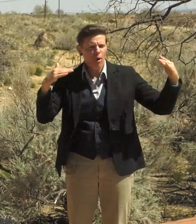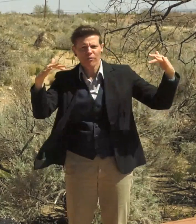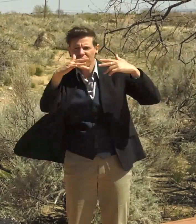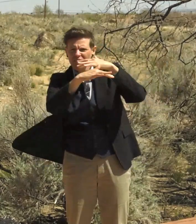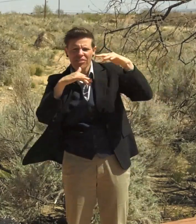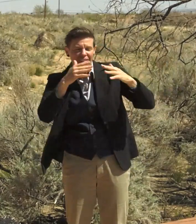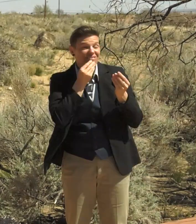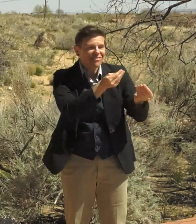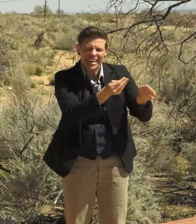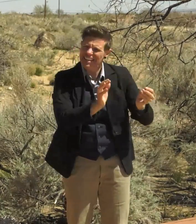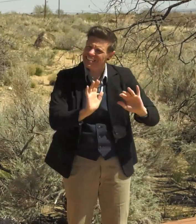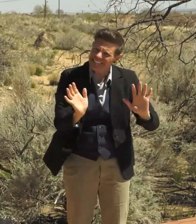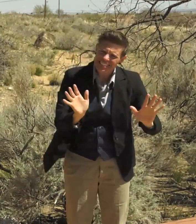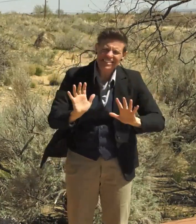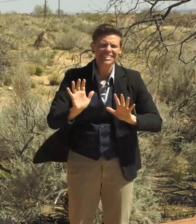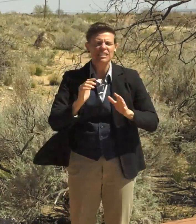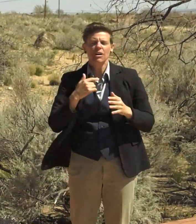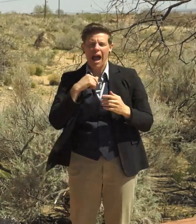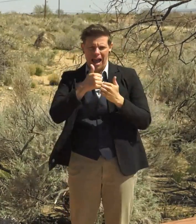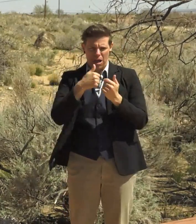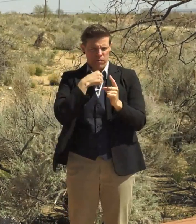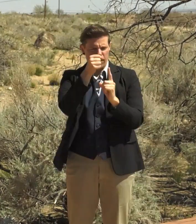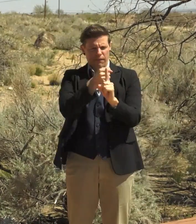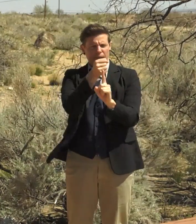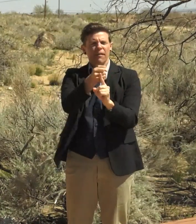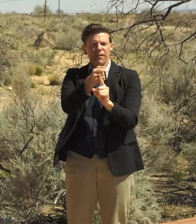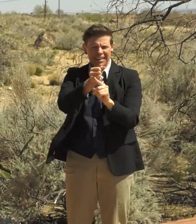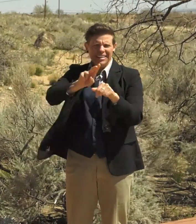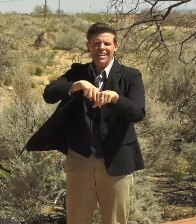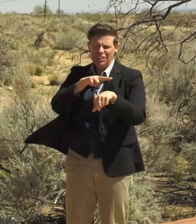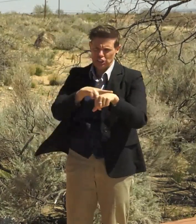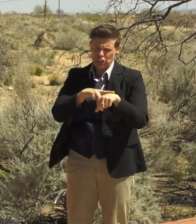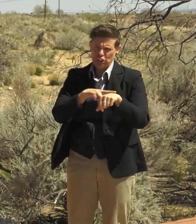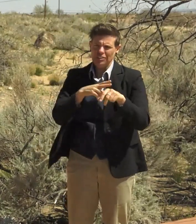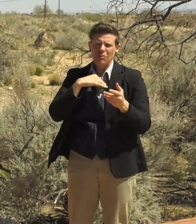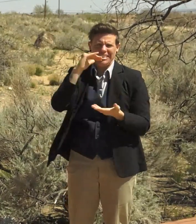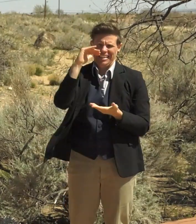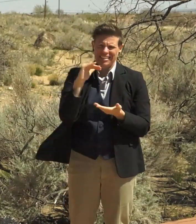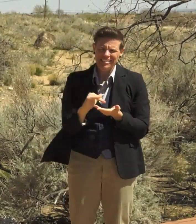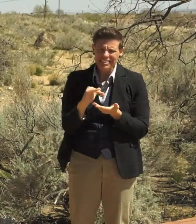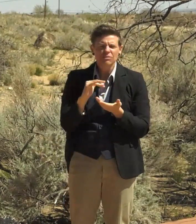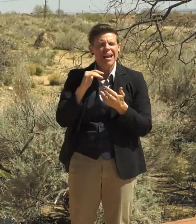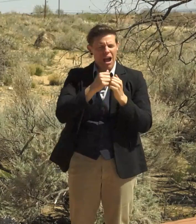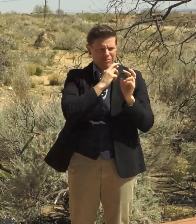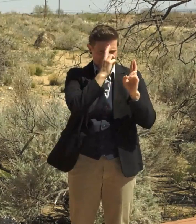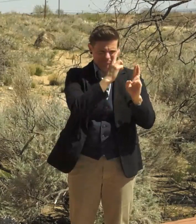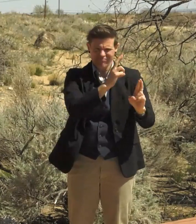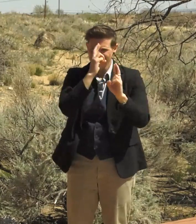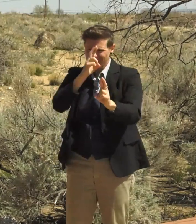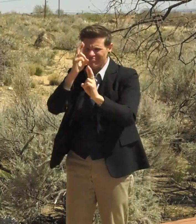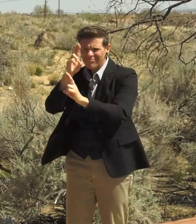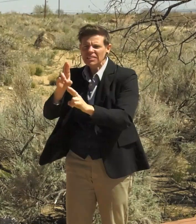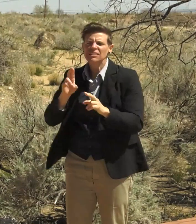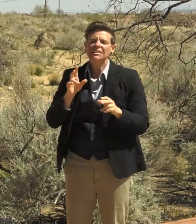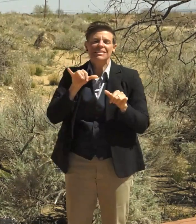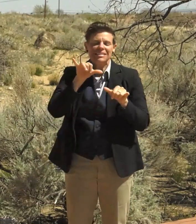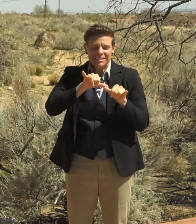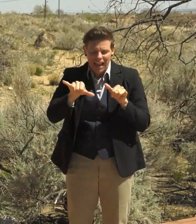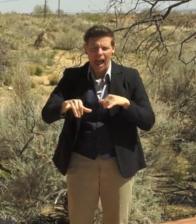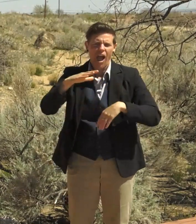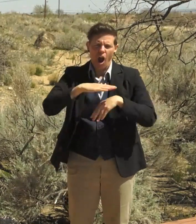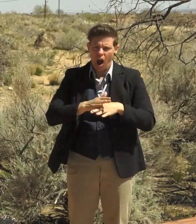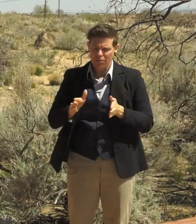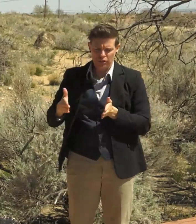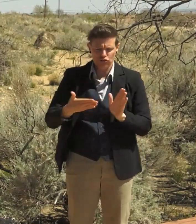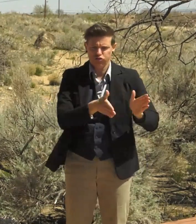that. The first thing is to stay on the trails. It's important to stay on official trails because then that reduces erosion